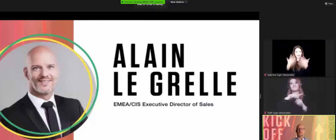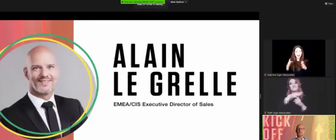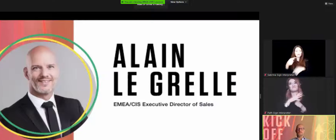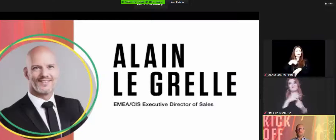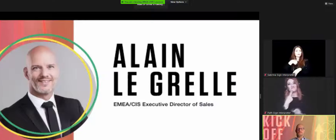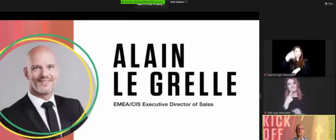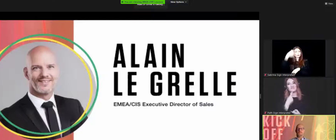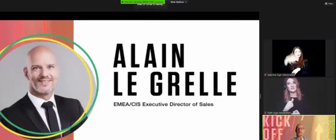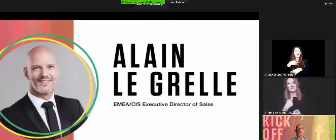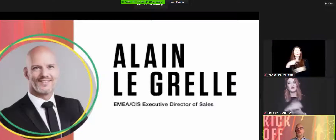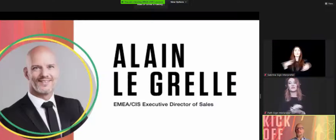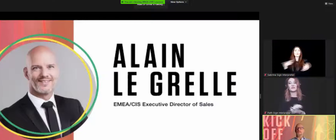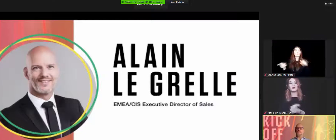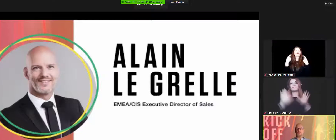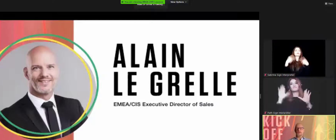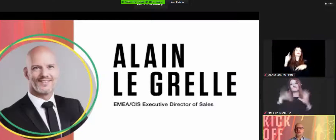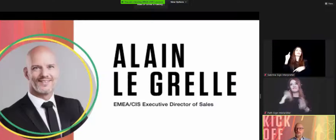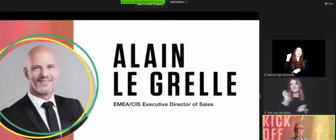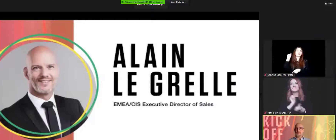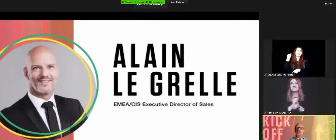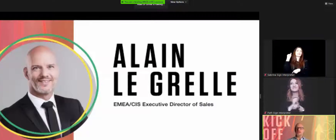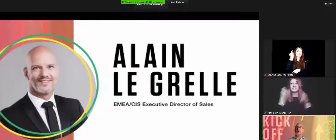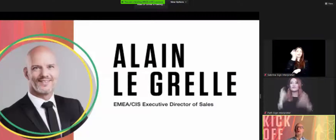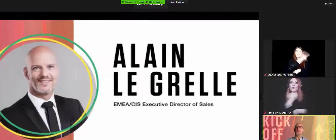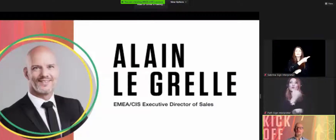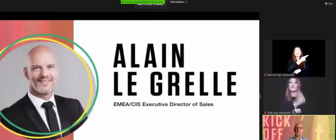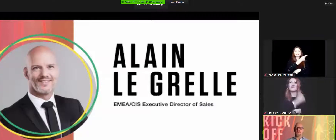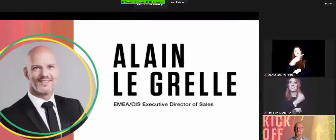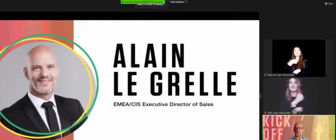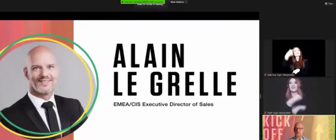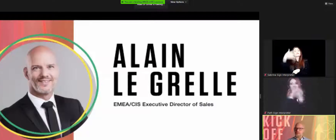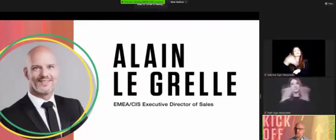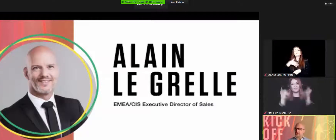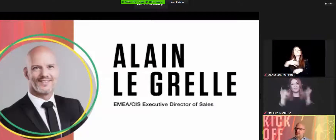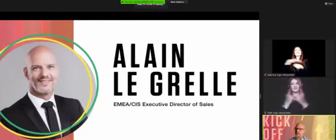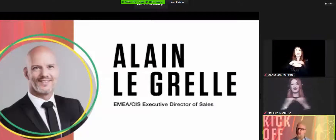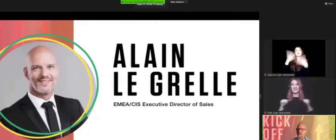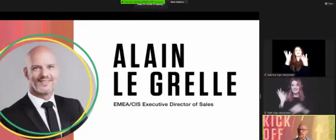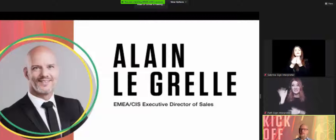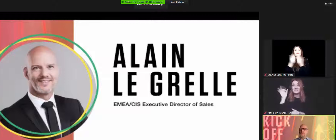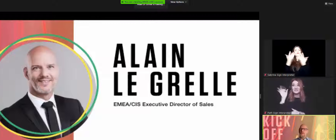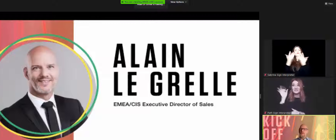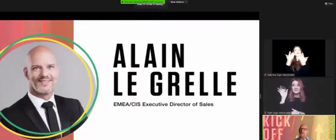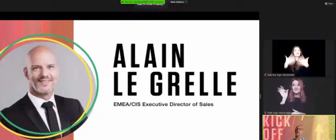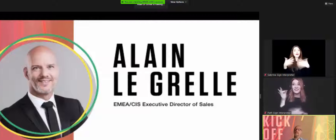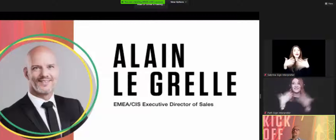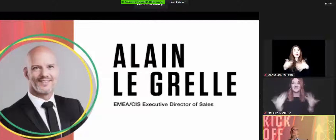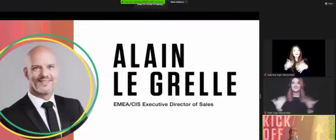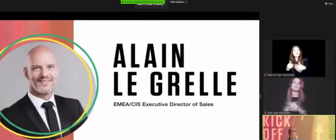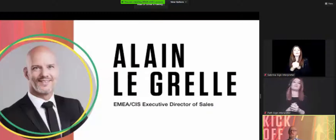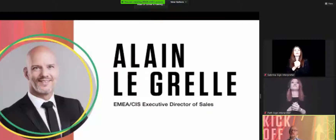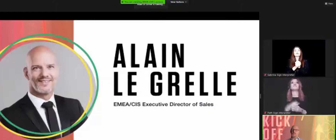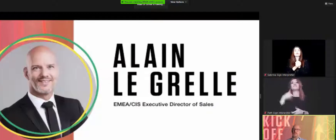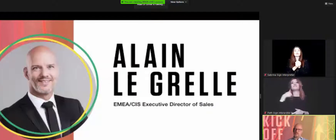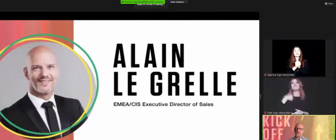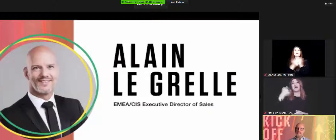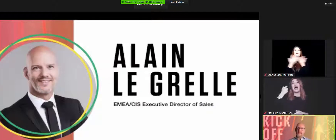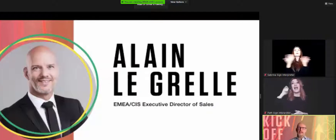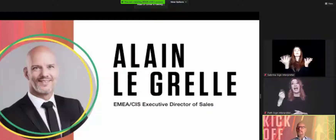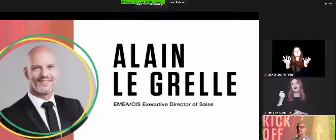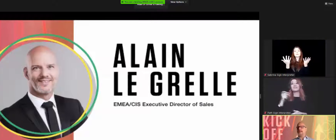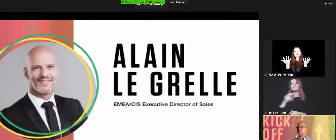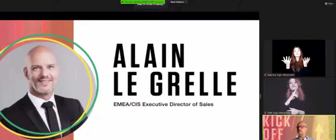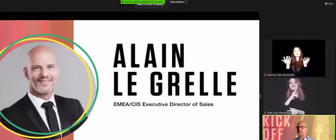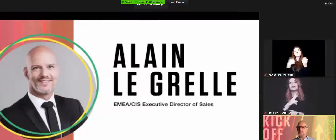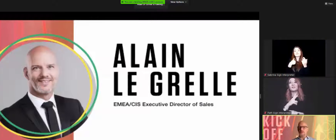you, in name of all Ariix's New Age, all the best for 2021. We built the foundation in 2020.